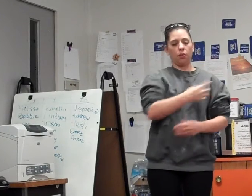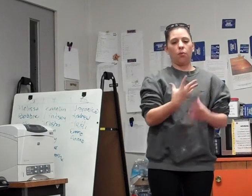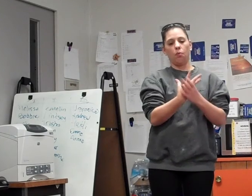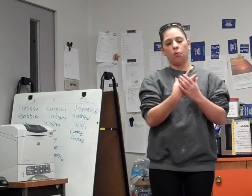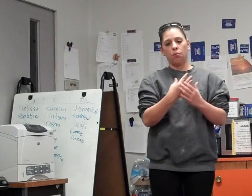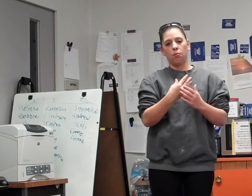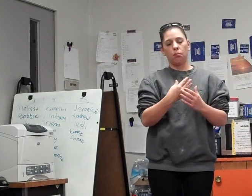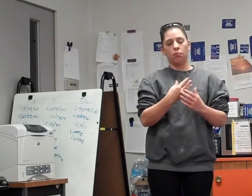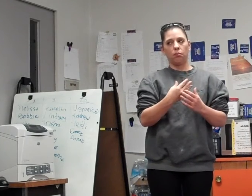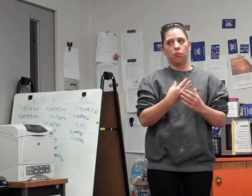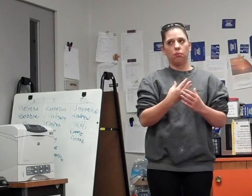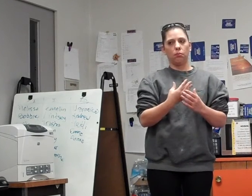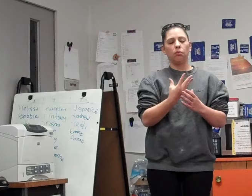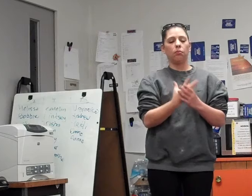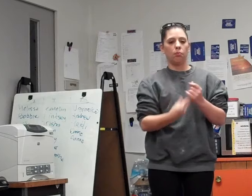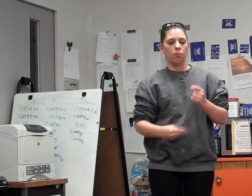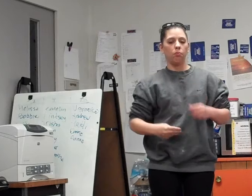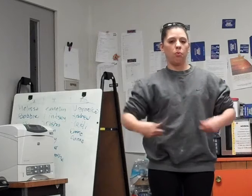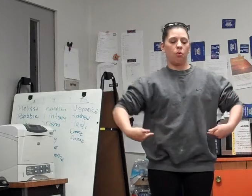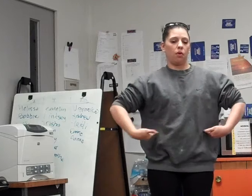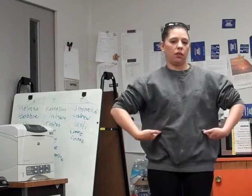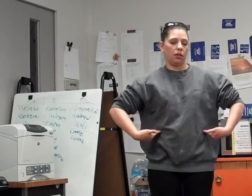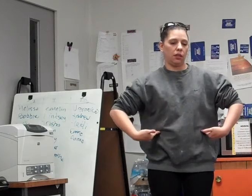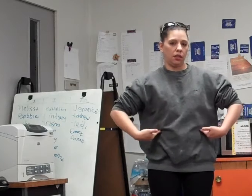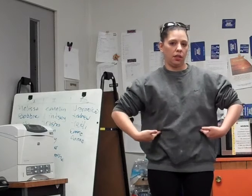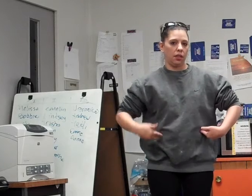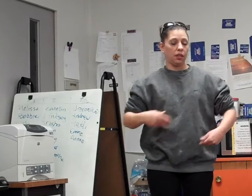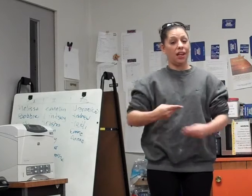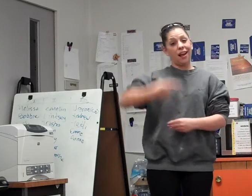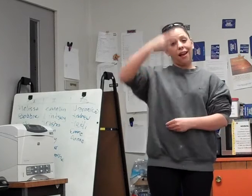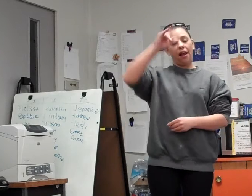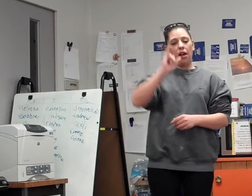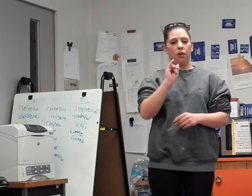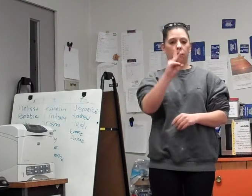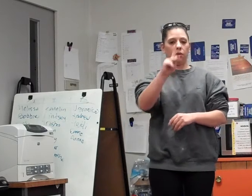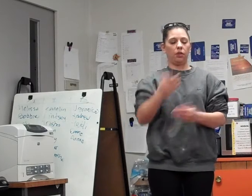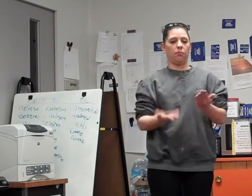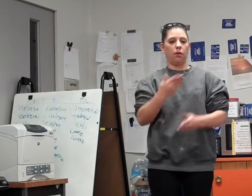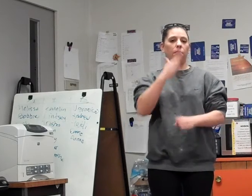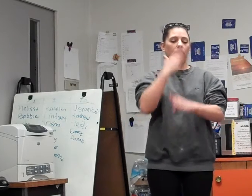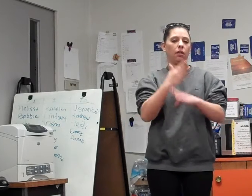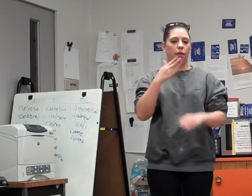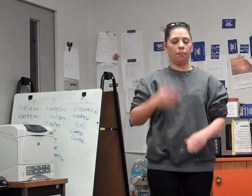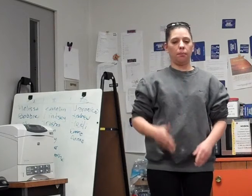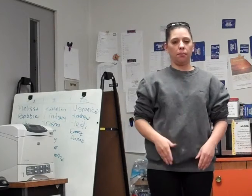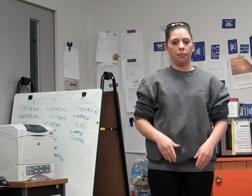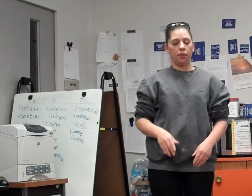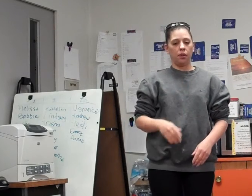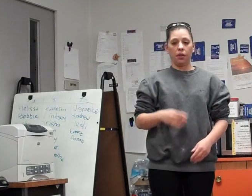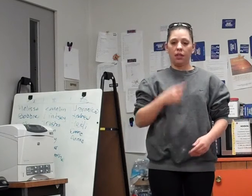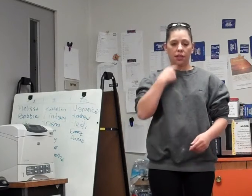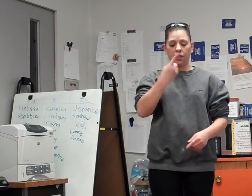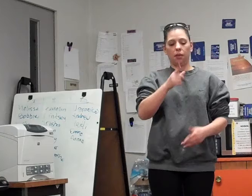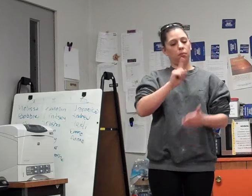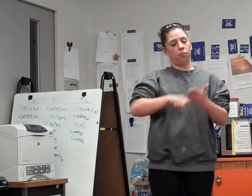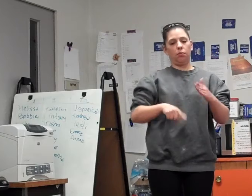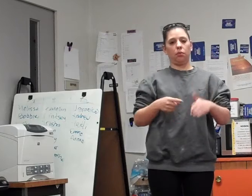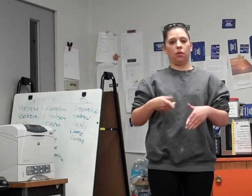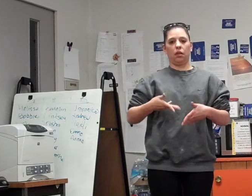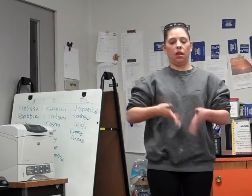they're very high risk, we might just stop right there and tell them they can't have their procedure.